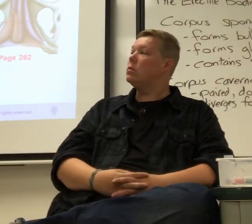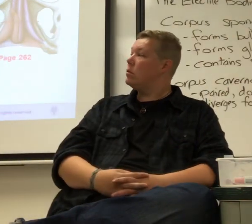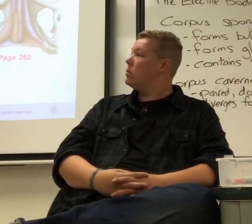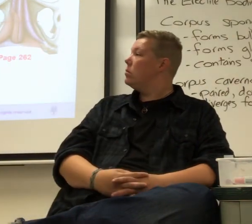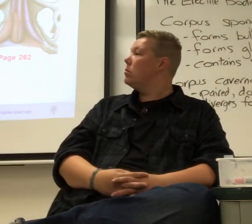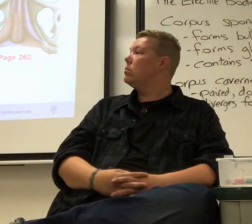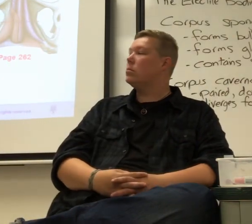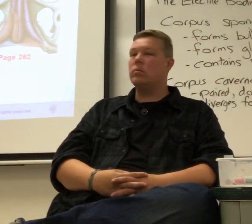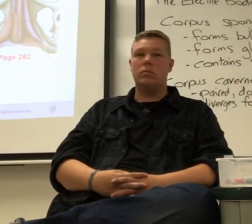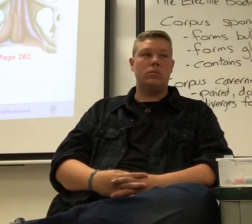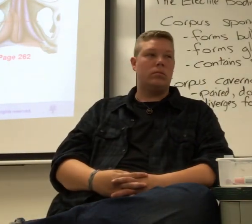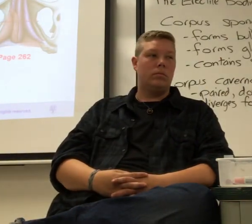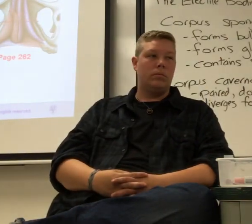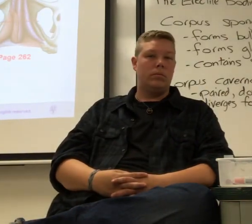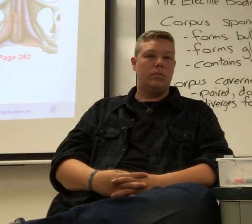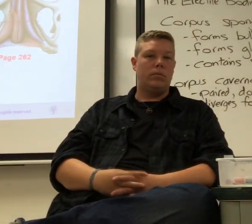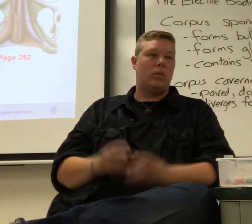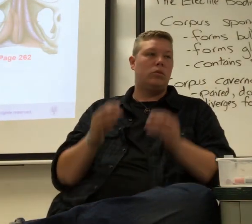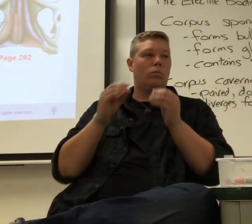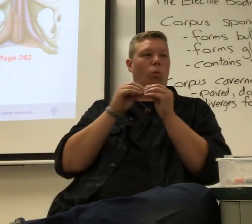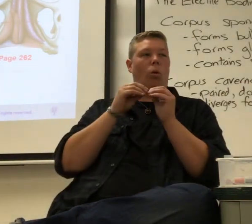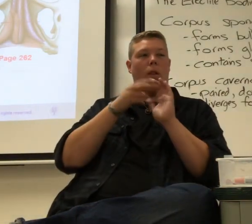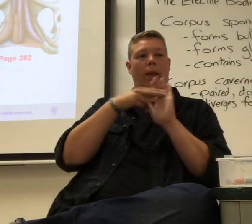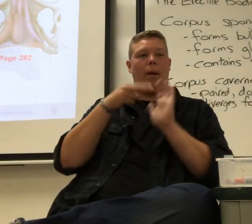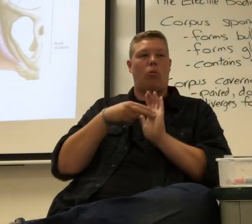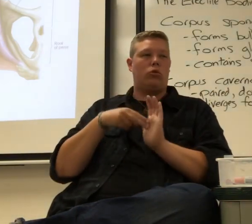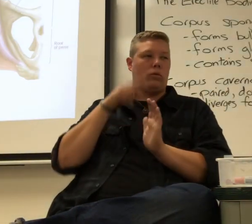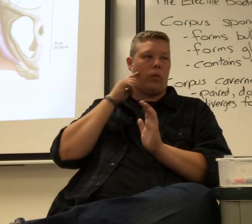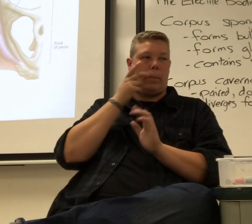there's additional labels to the penis.